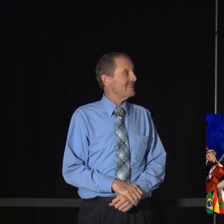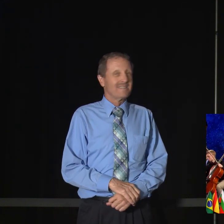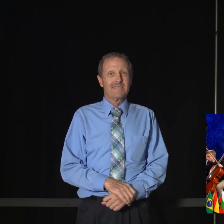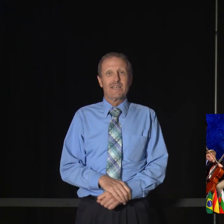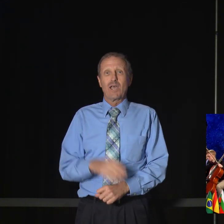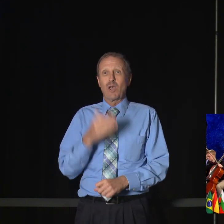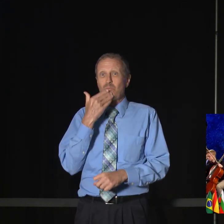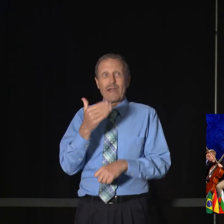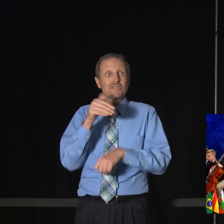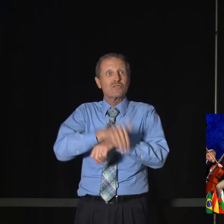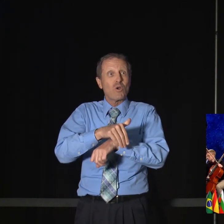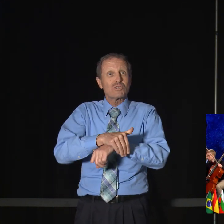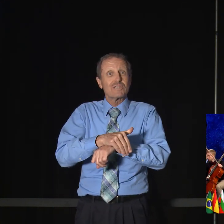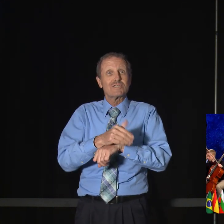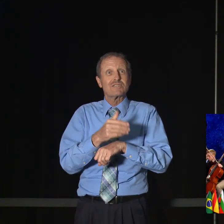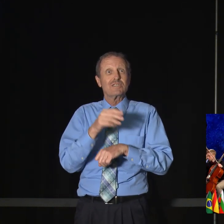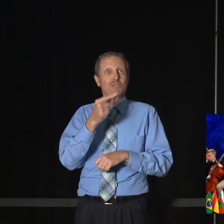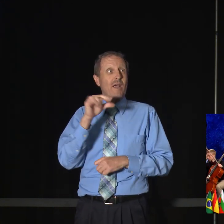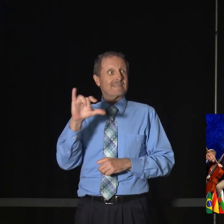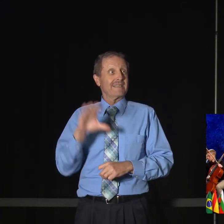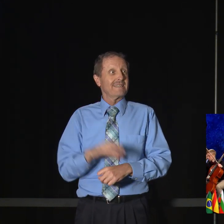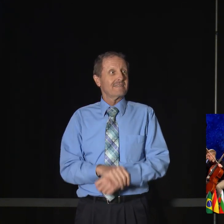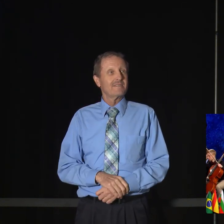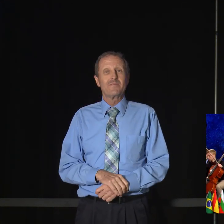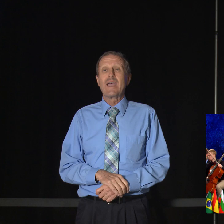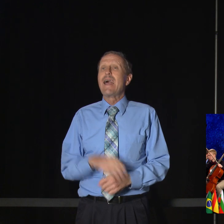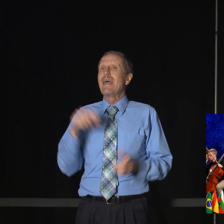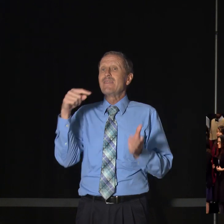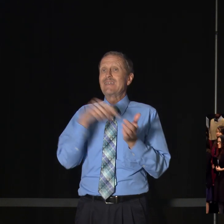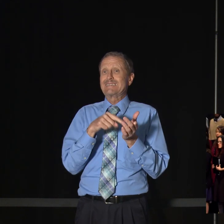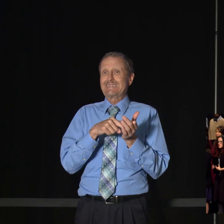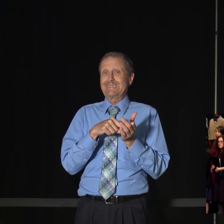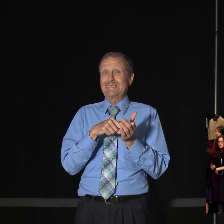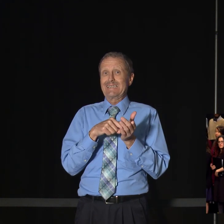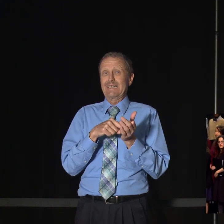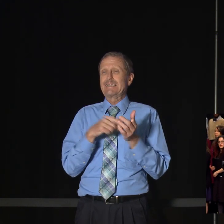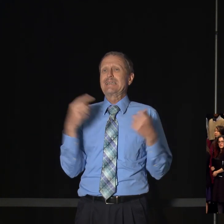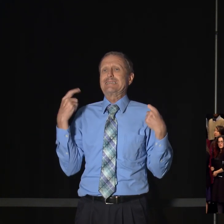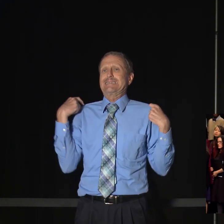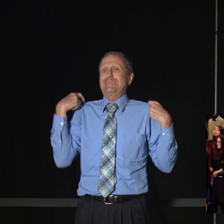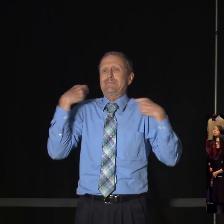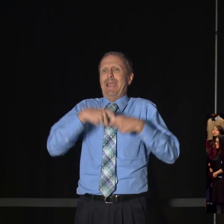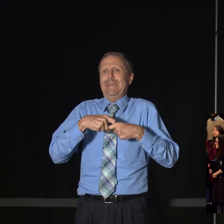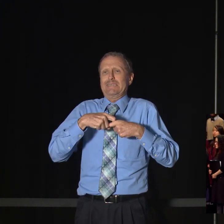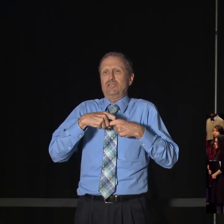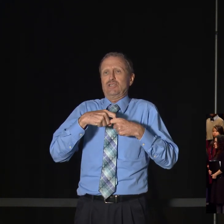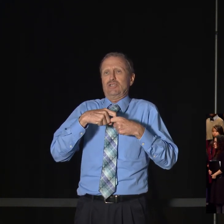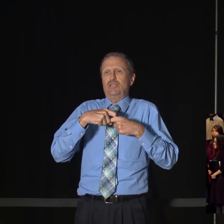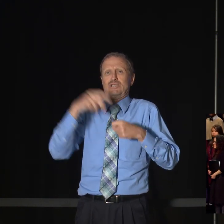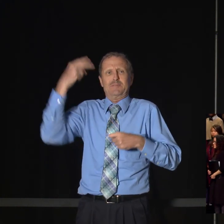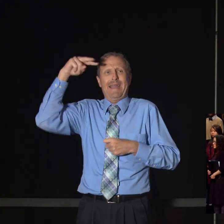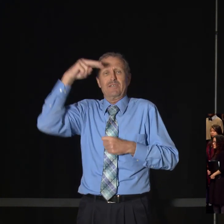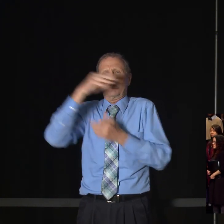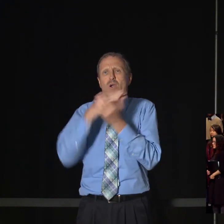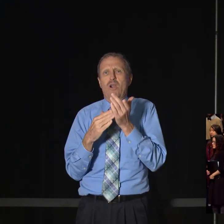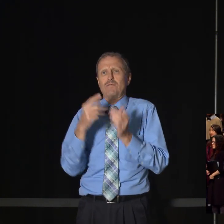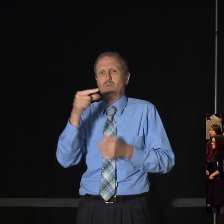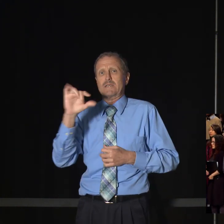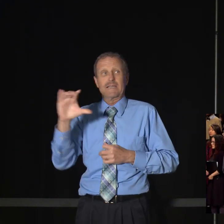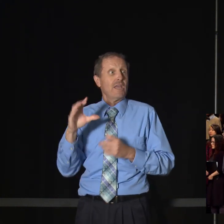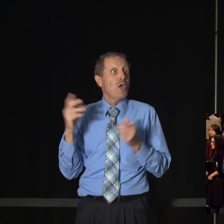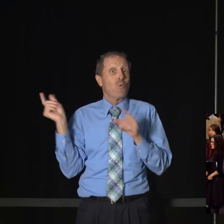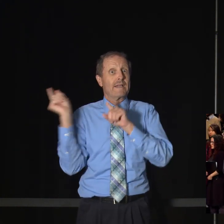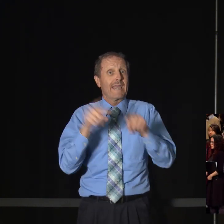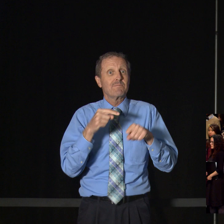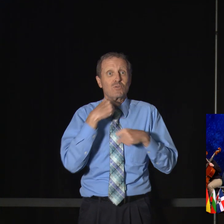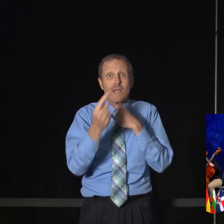Buenas noches. Buenas noches. This is the Spanish part of GYC. We came here to tell you